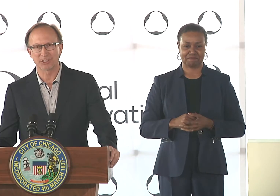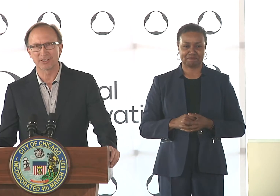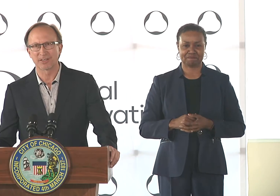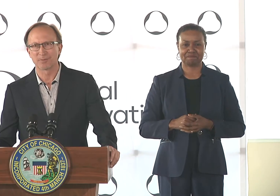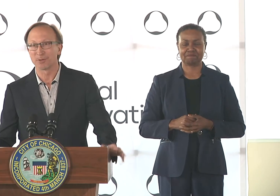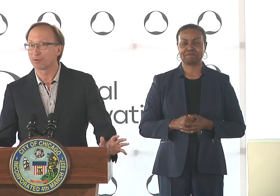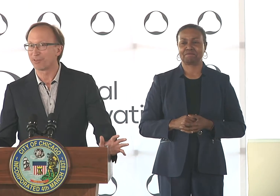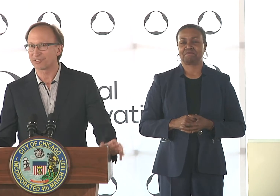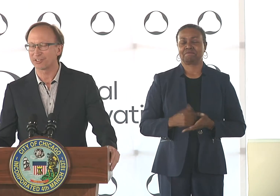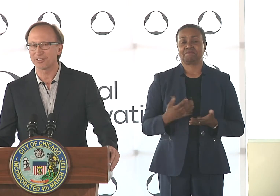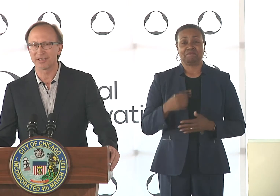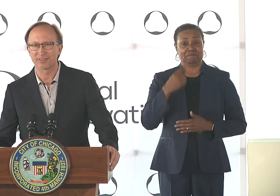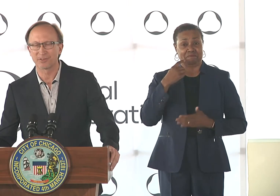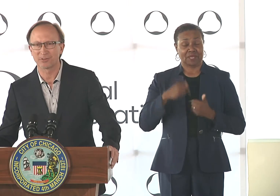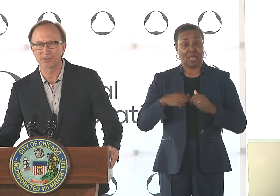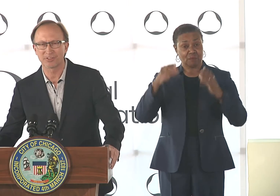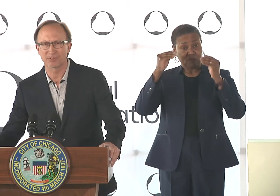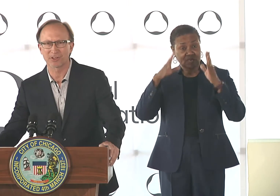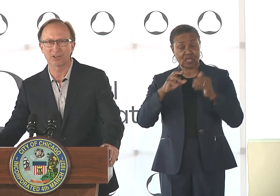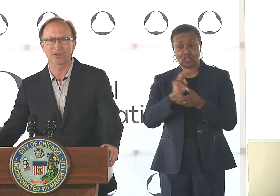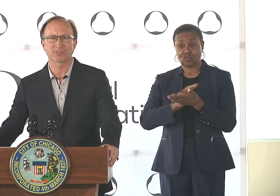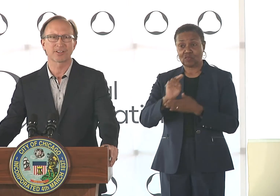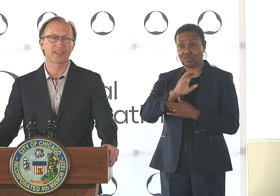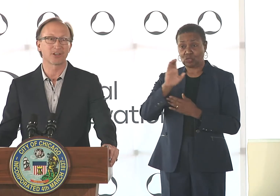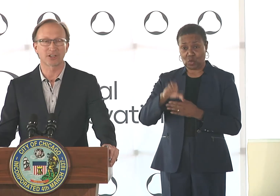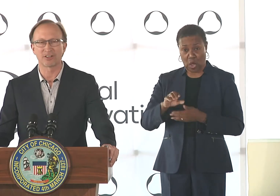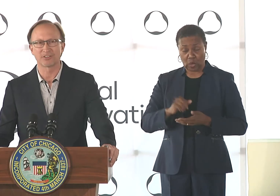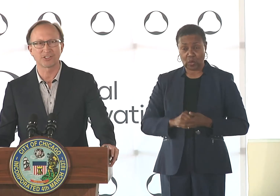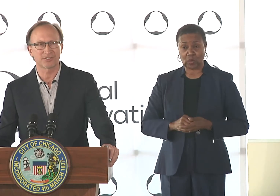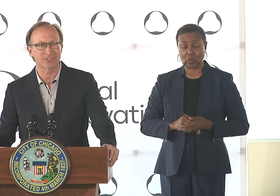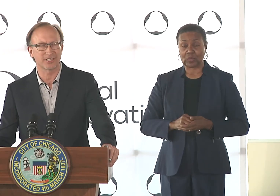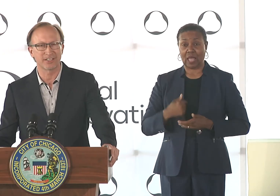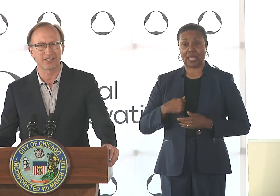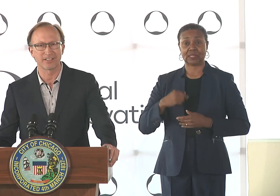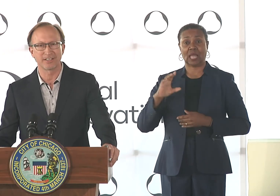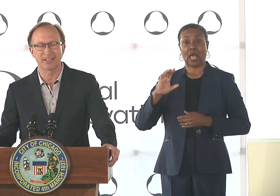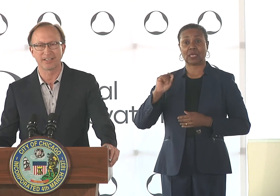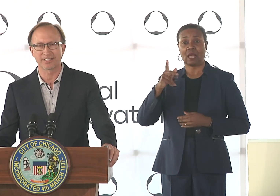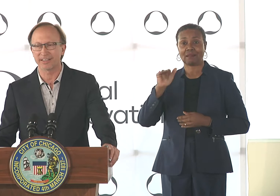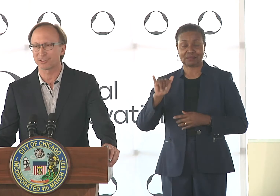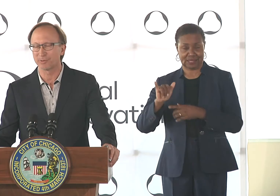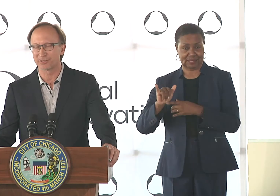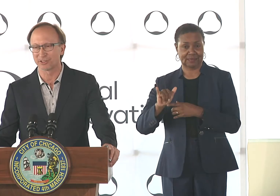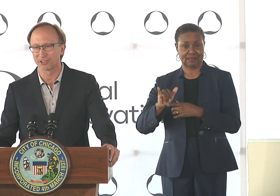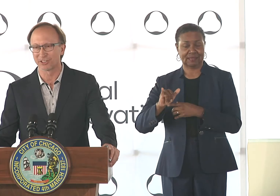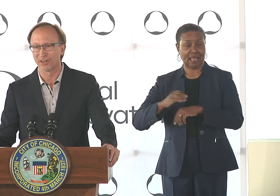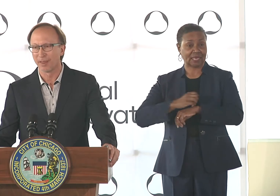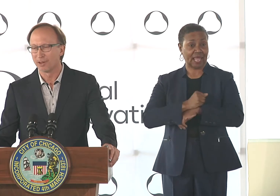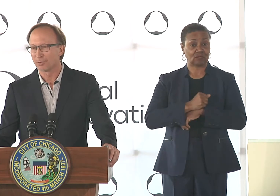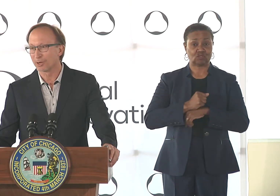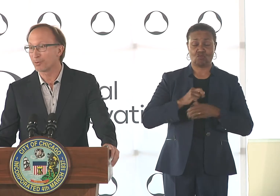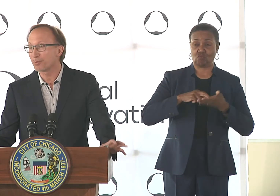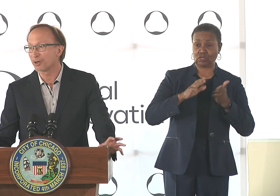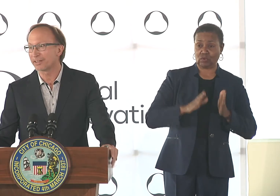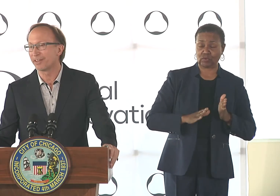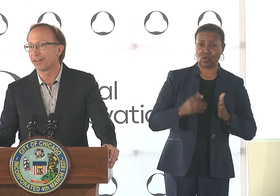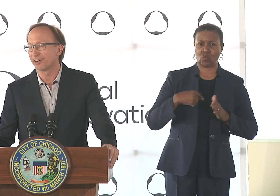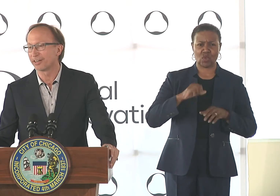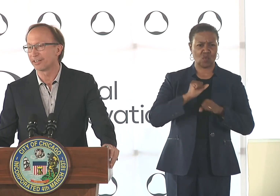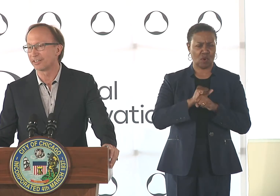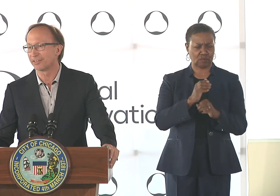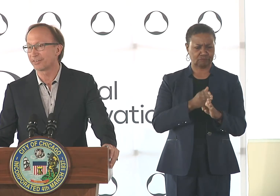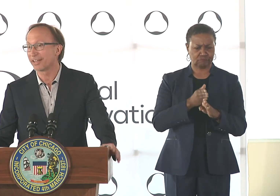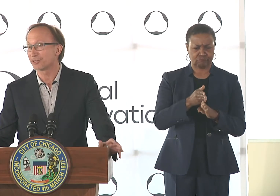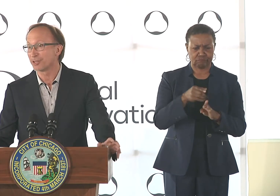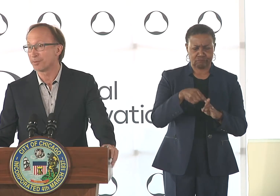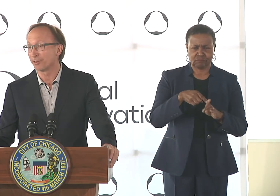was mentioned, I'm a professor at the University of Chicago, an oncologist, and a cancer researcher, where we work in the